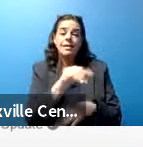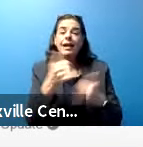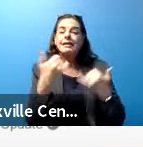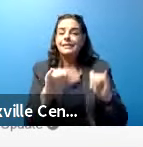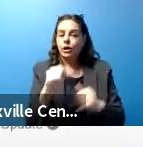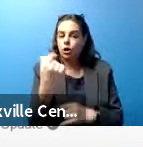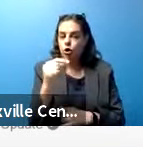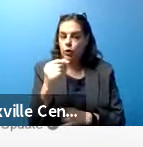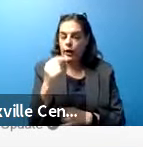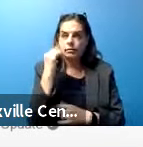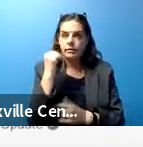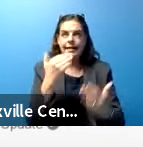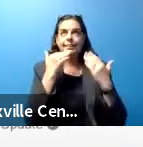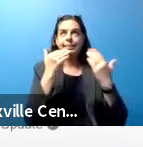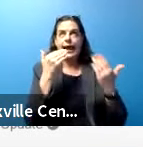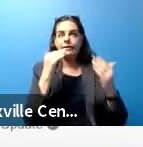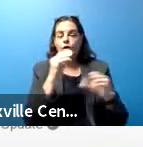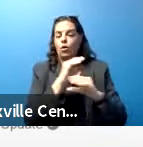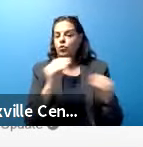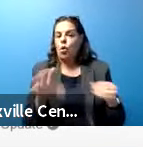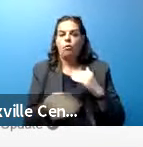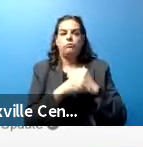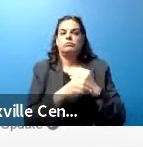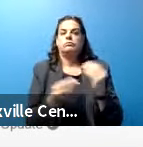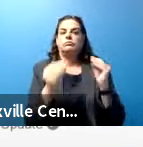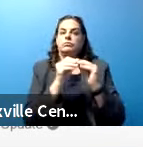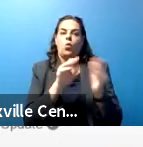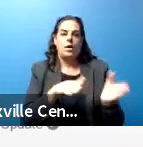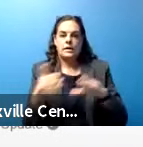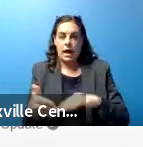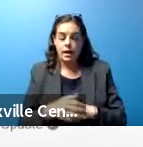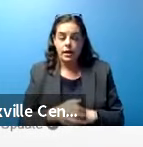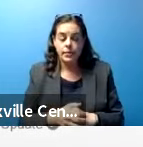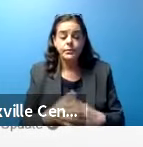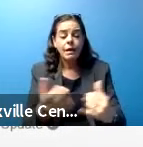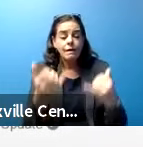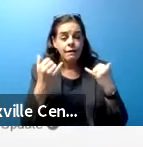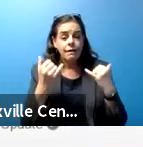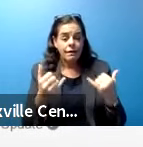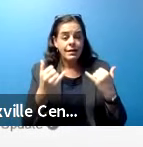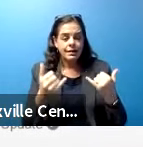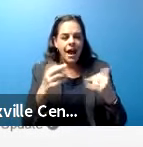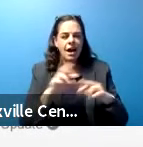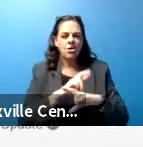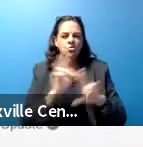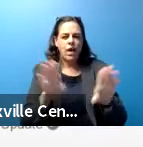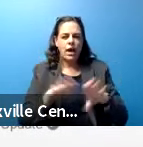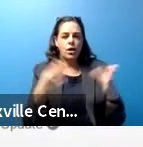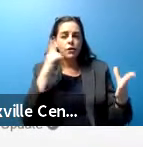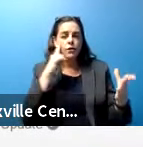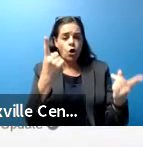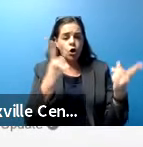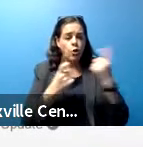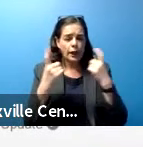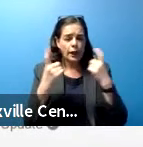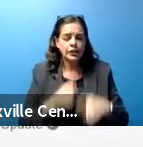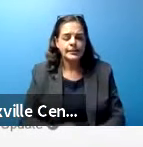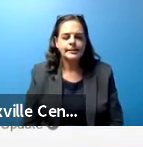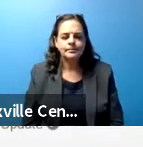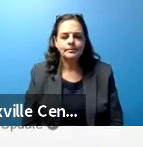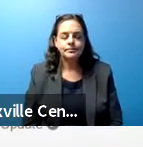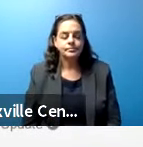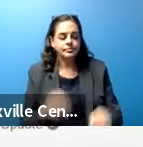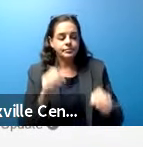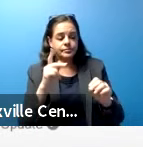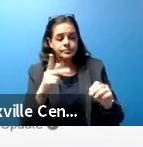green because we thankfully have not had an increase in deaths. Now with that, we'll open it up for questions. All right, please